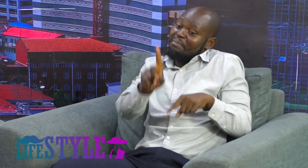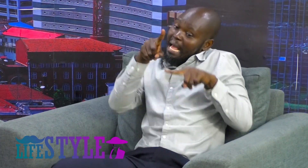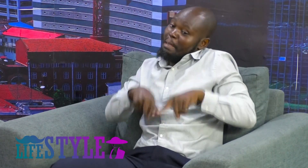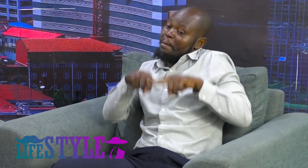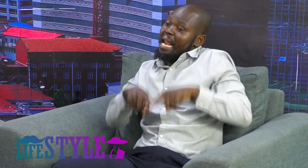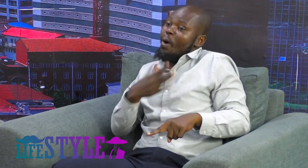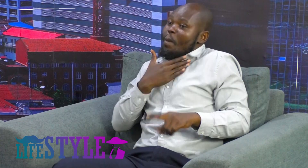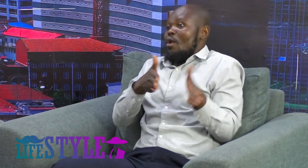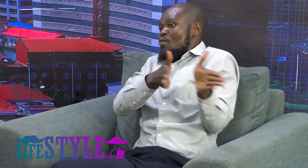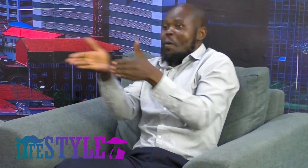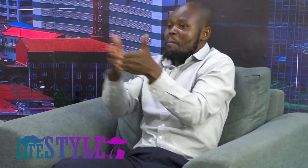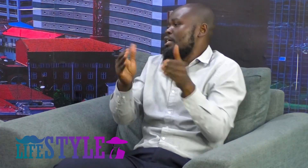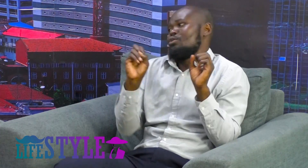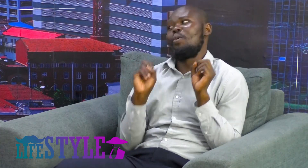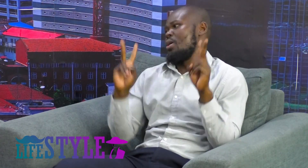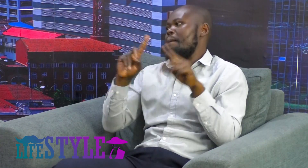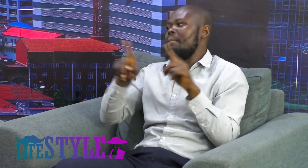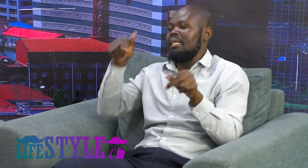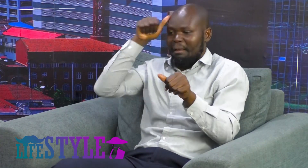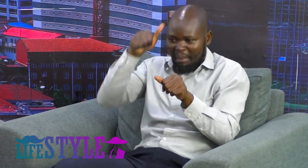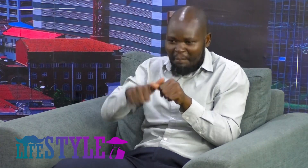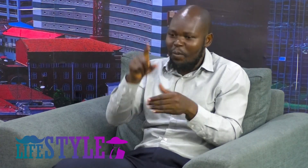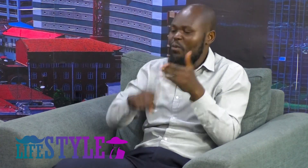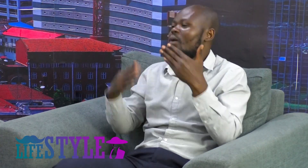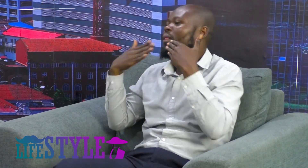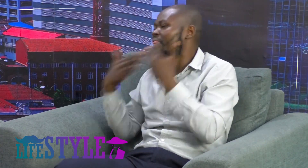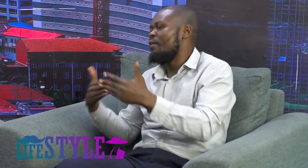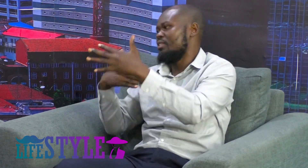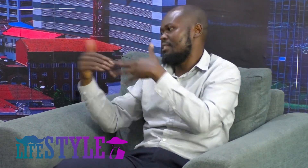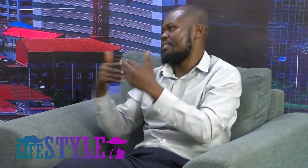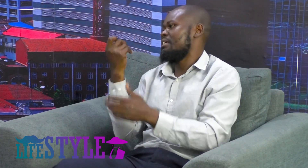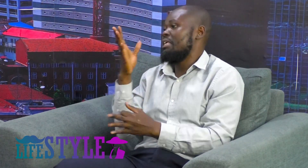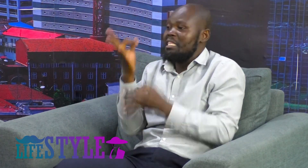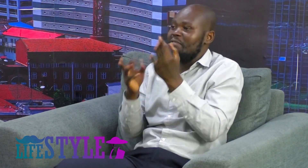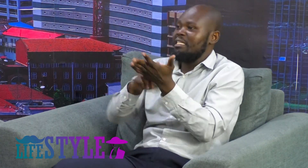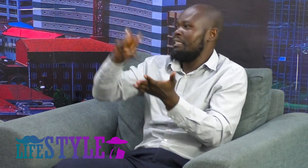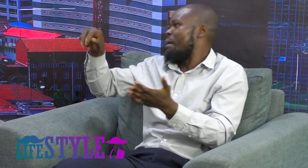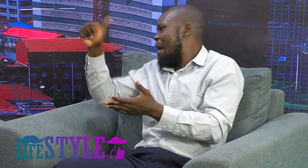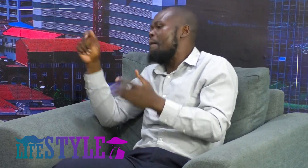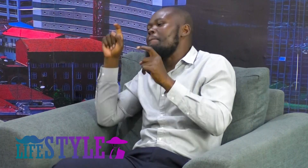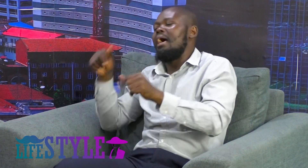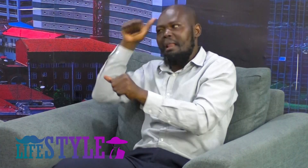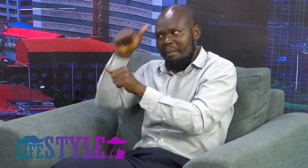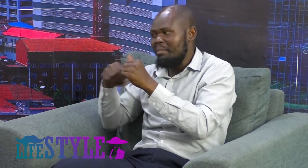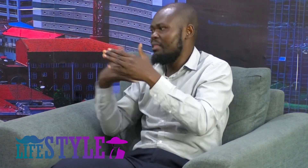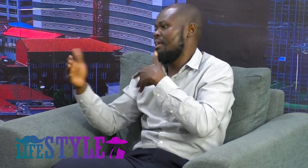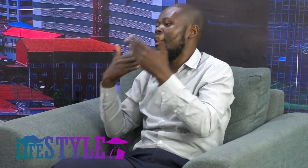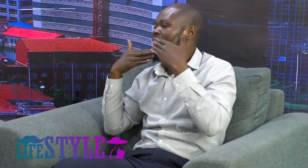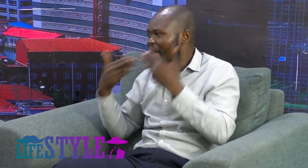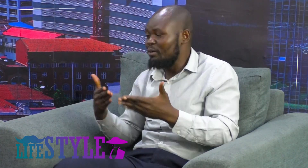friend. More friends have come, so it will depend with other opportunities as well that keep on coming. But I had to mostly say thank you